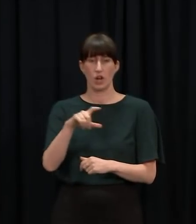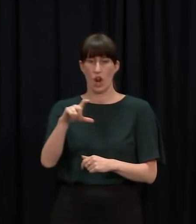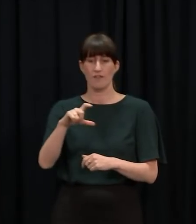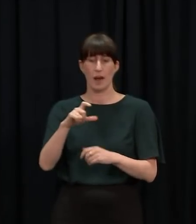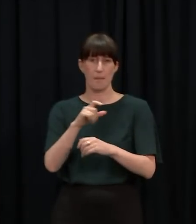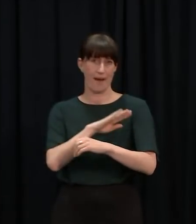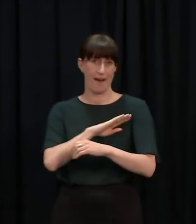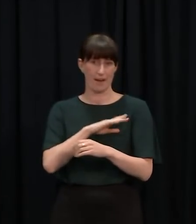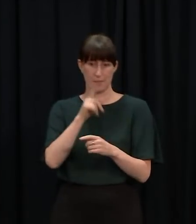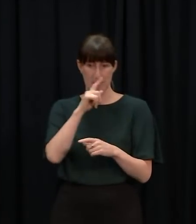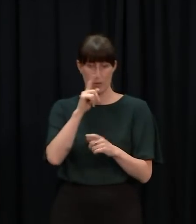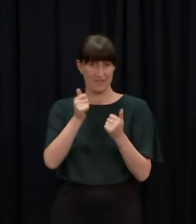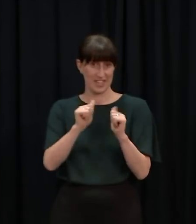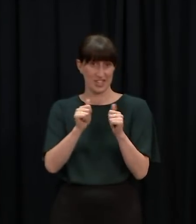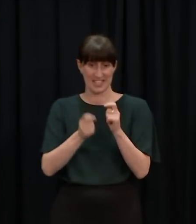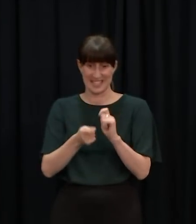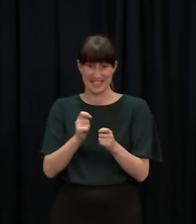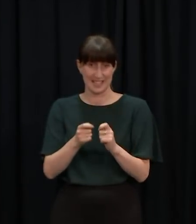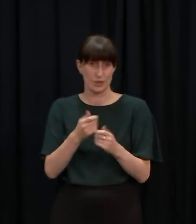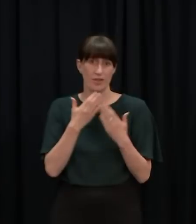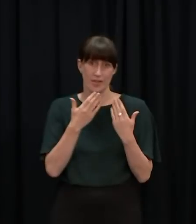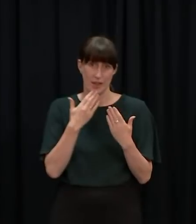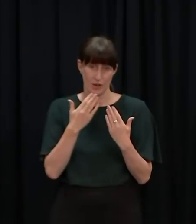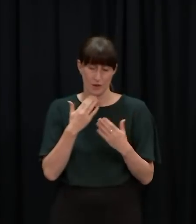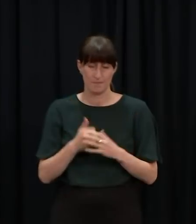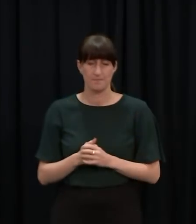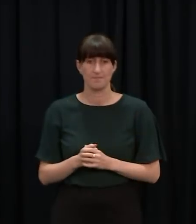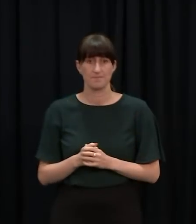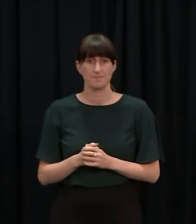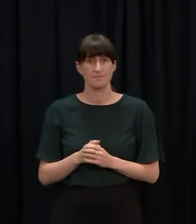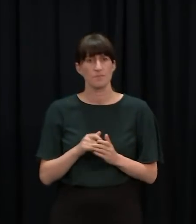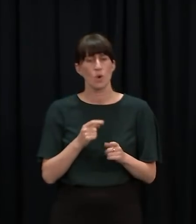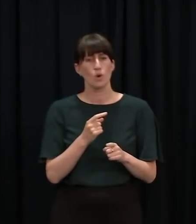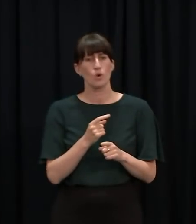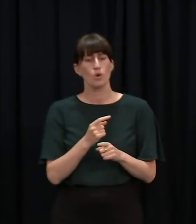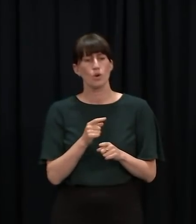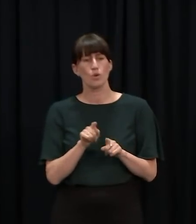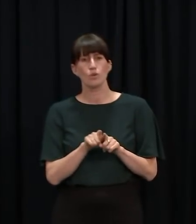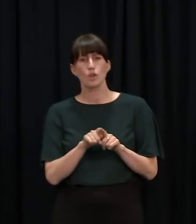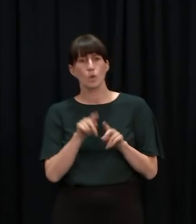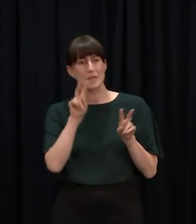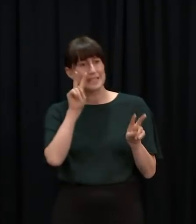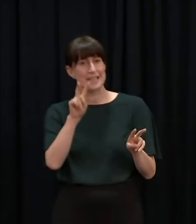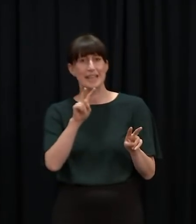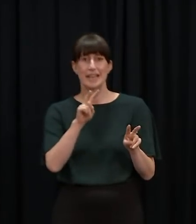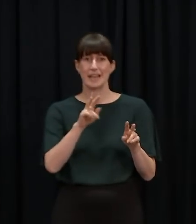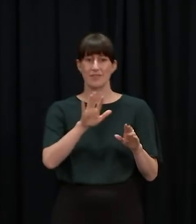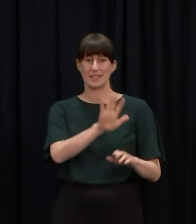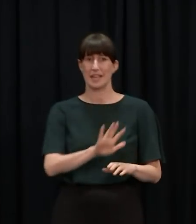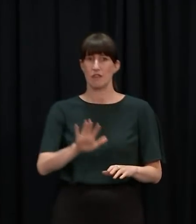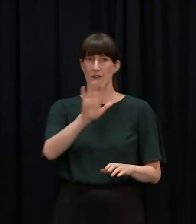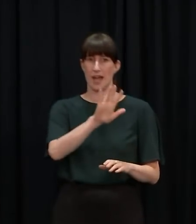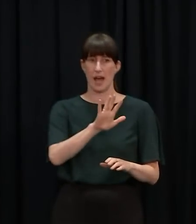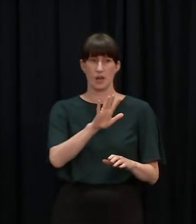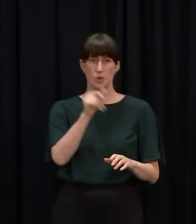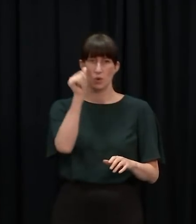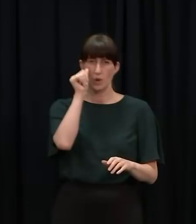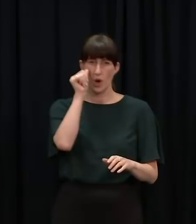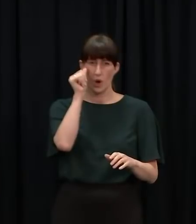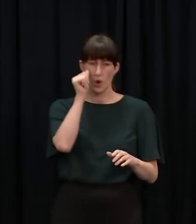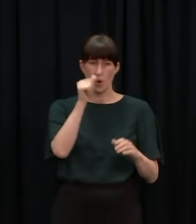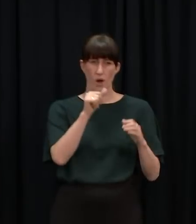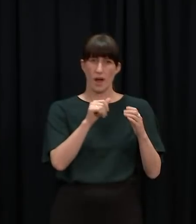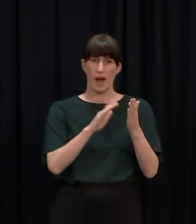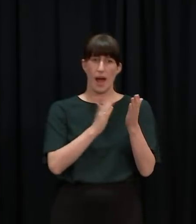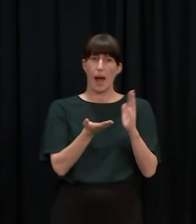much. We're also seeing a good response to testing in Upper Hauraki. Drive-through testing